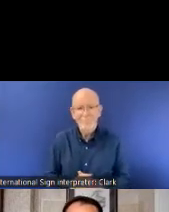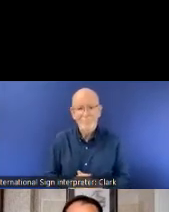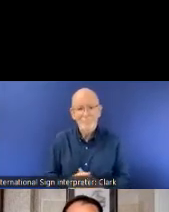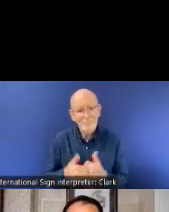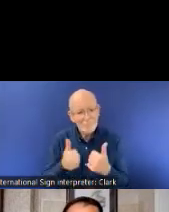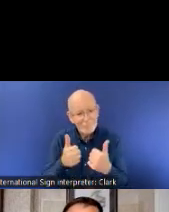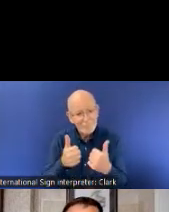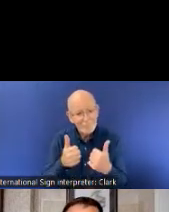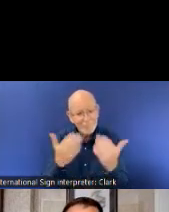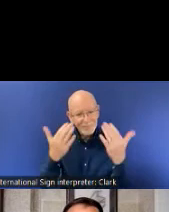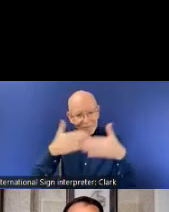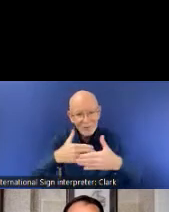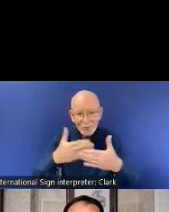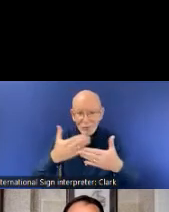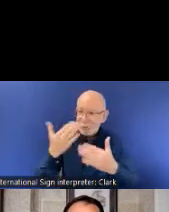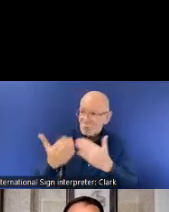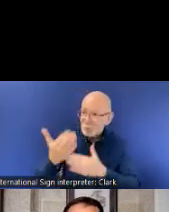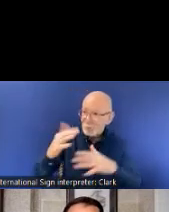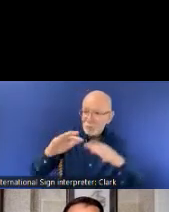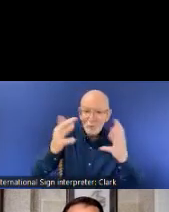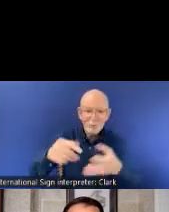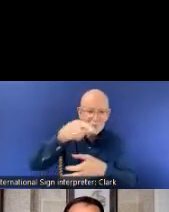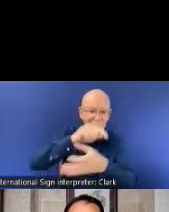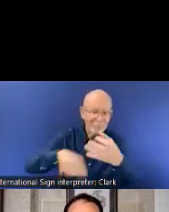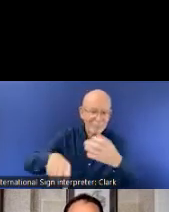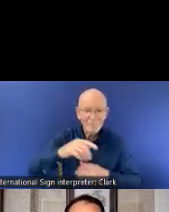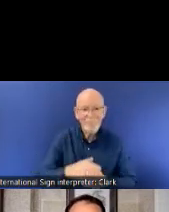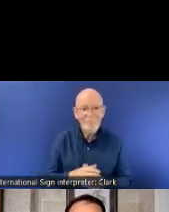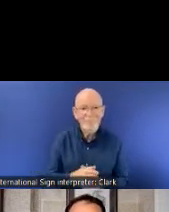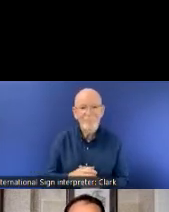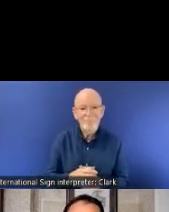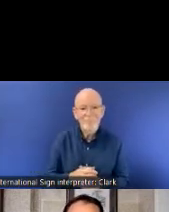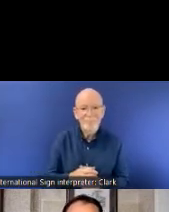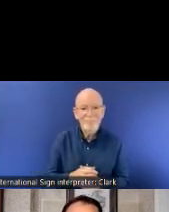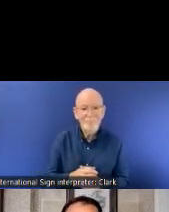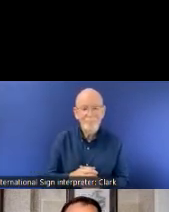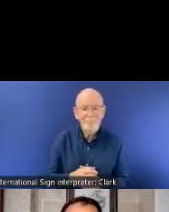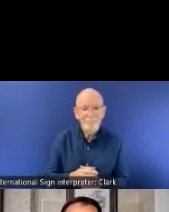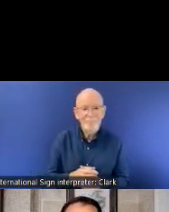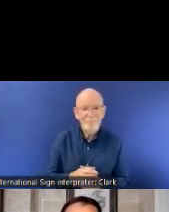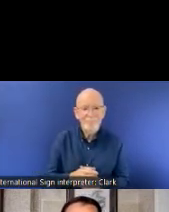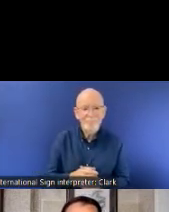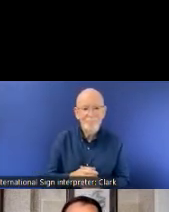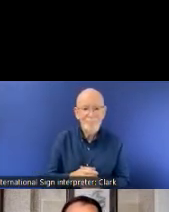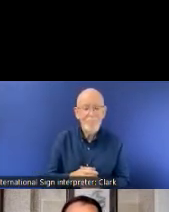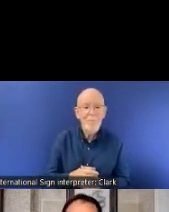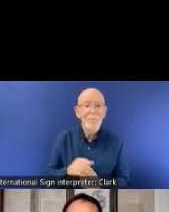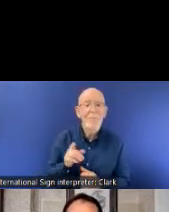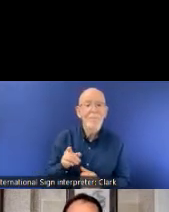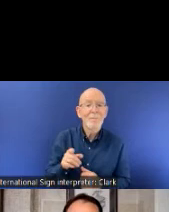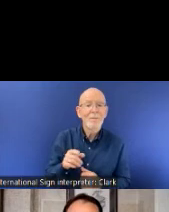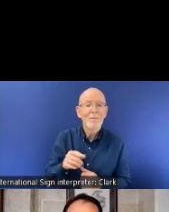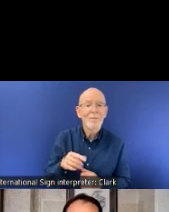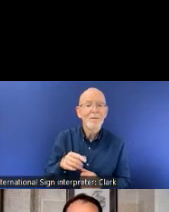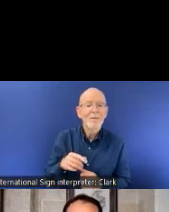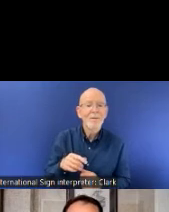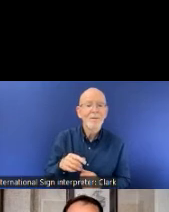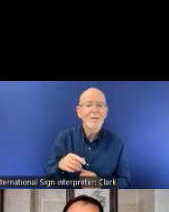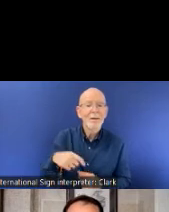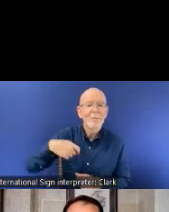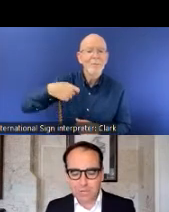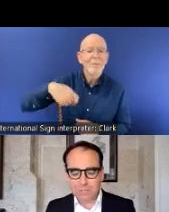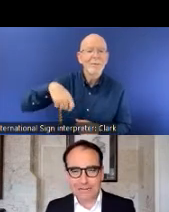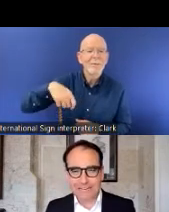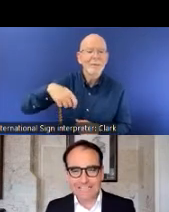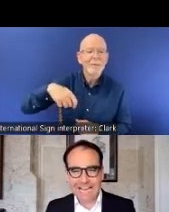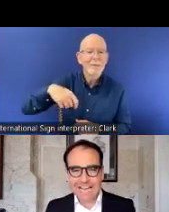your organization. Thank you for being here. And next to you, why don't we bring up Mr. Quentin Wodon, the lead economist at